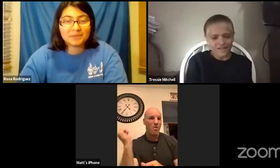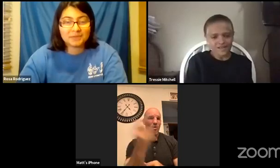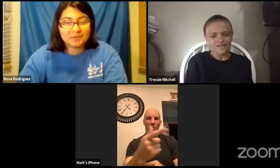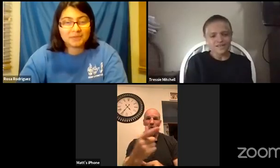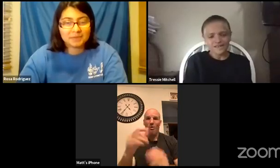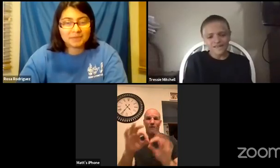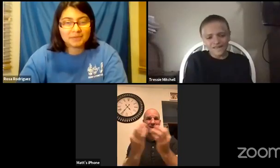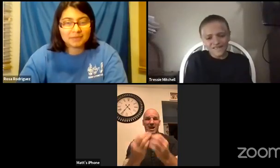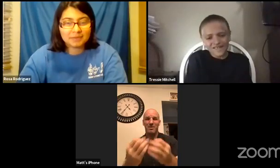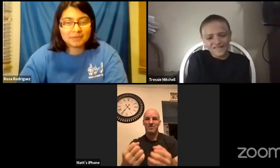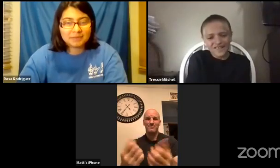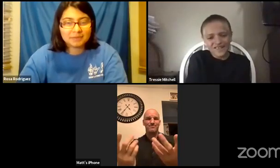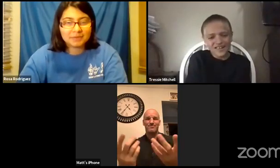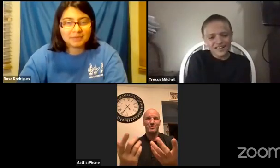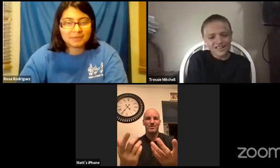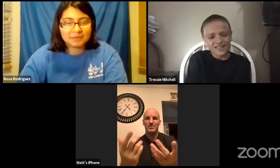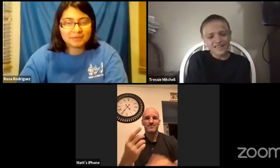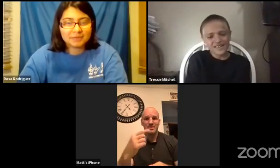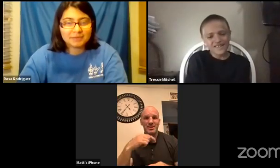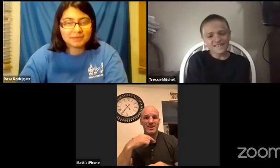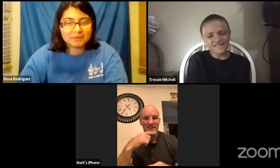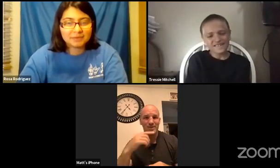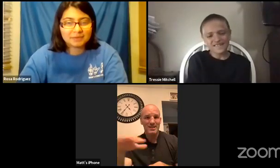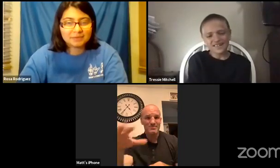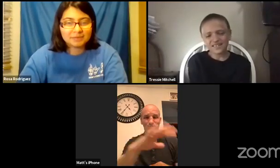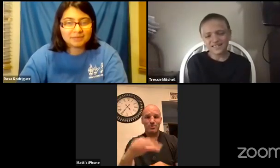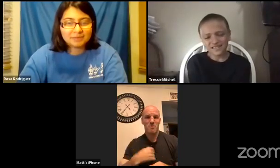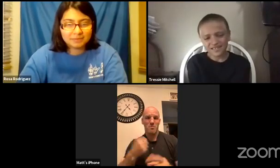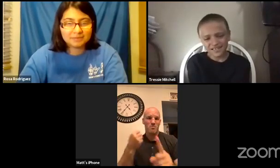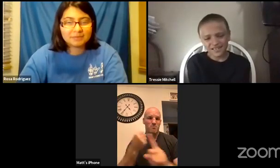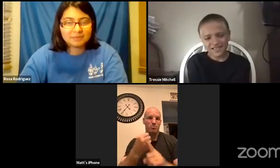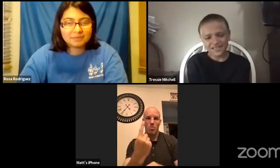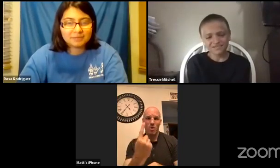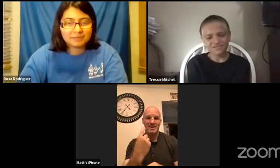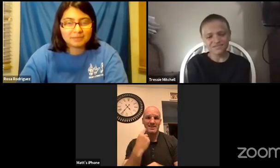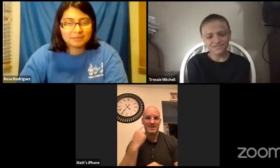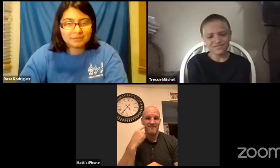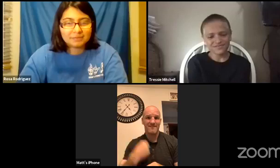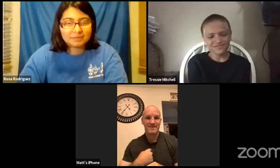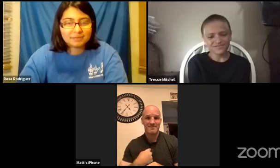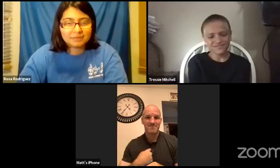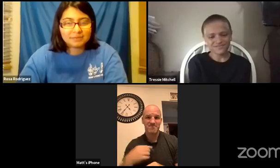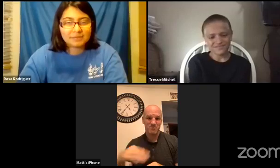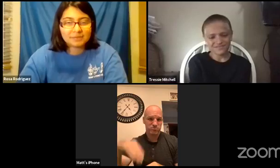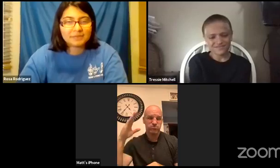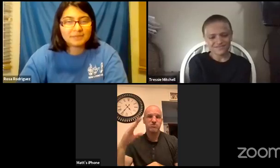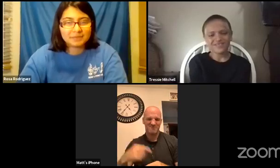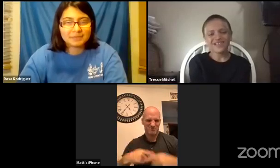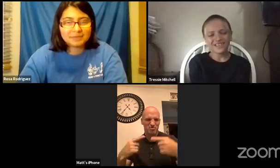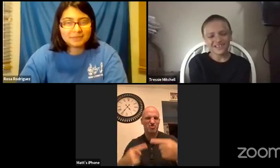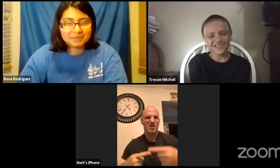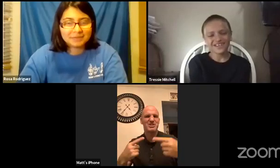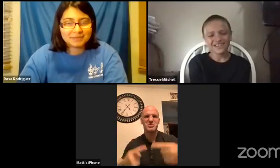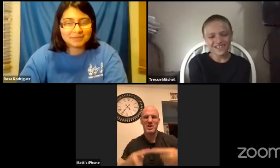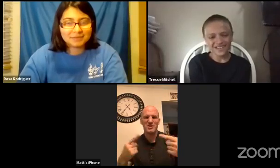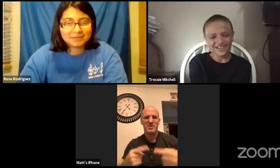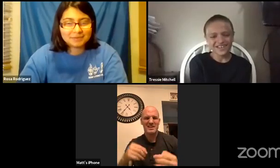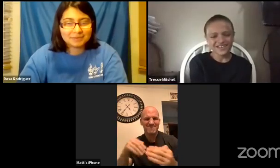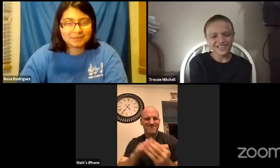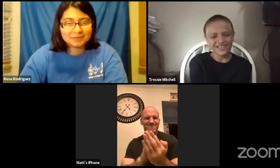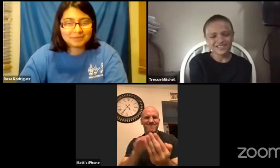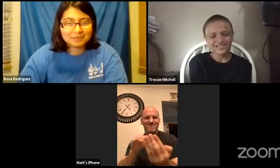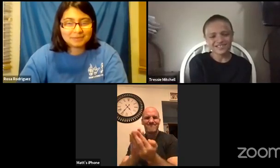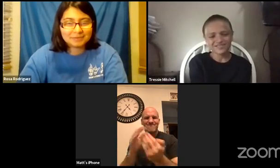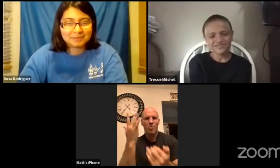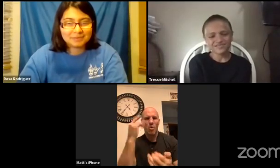have two brothers and two sisters. Um, Everyone in my family can hear, and I'm the only one that was